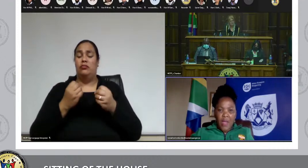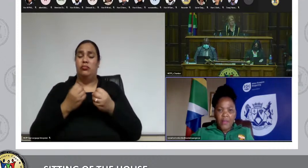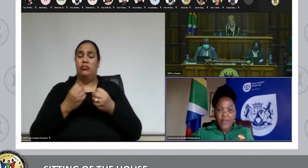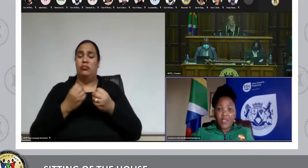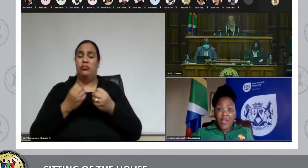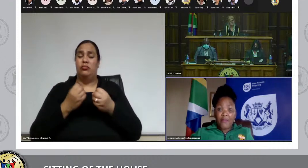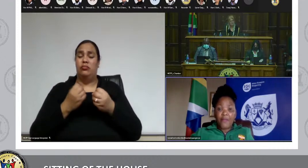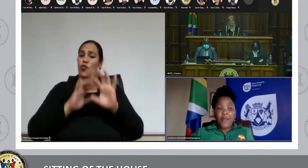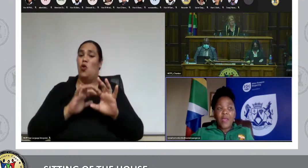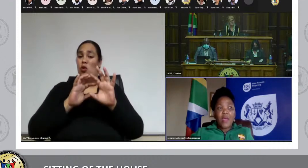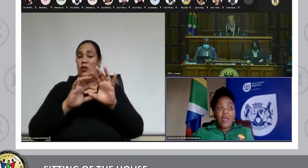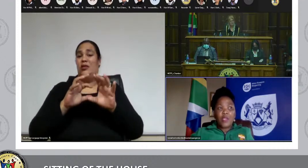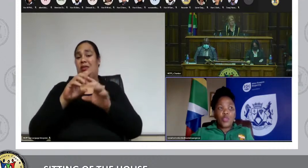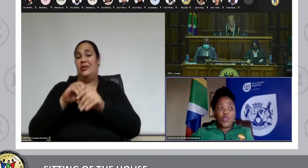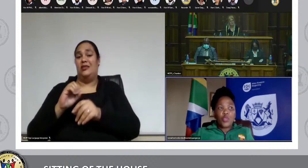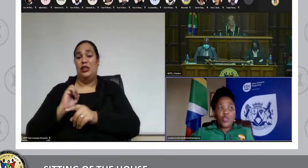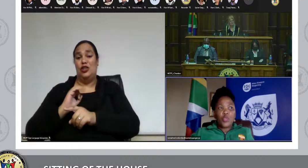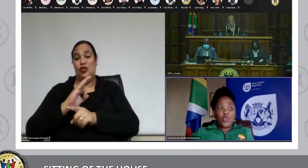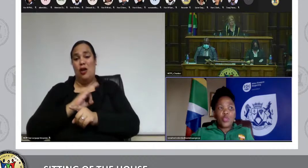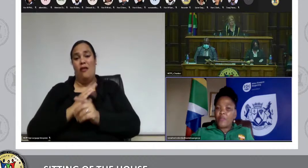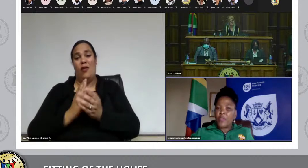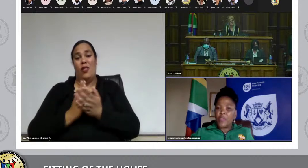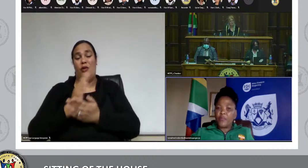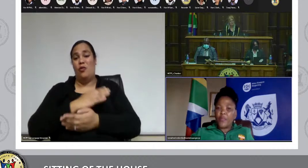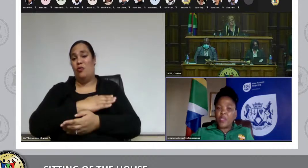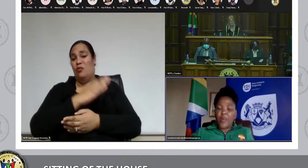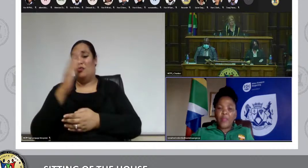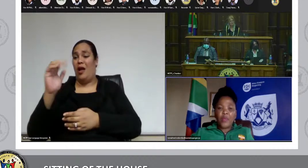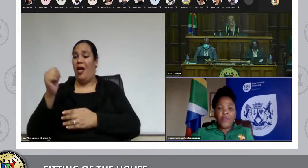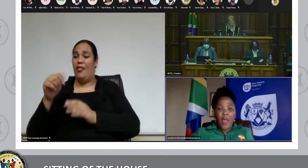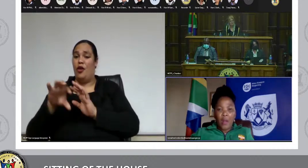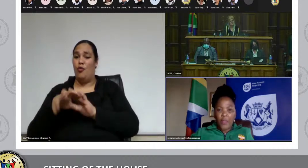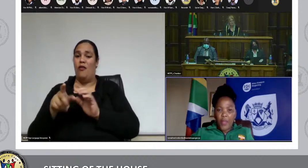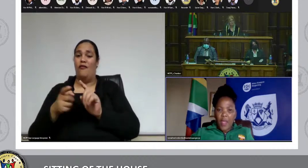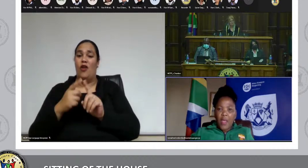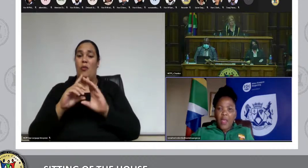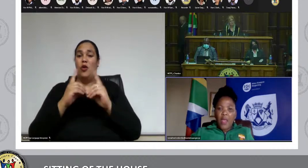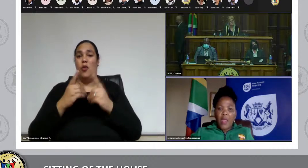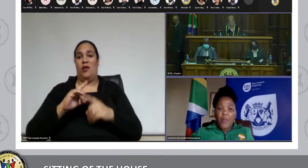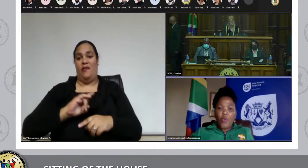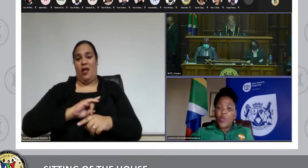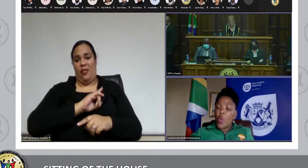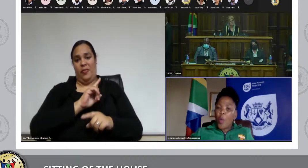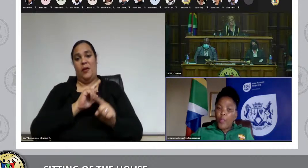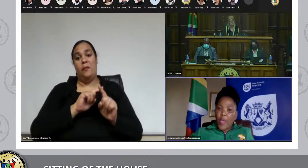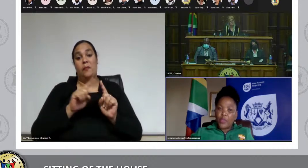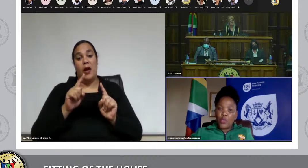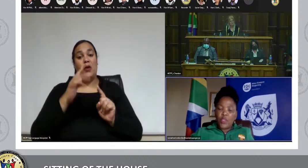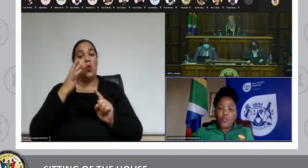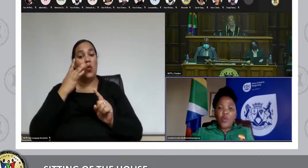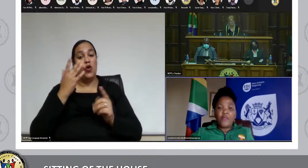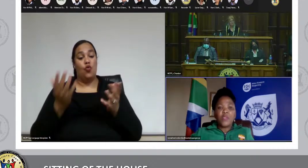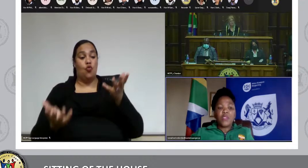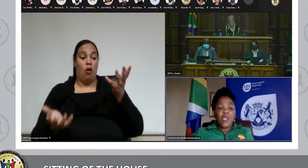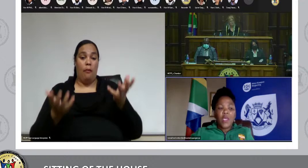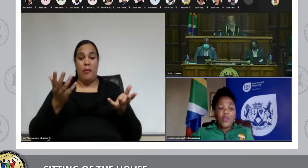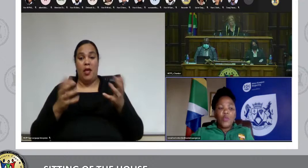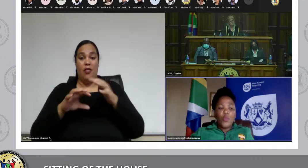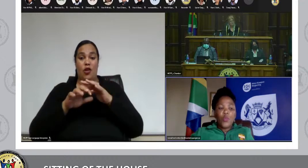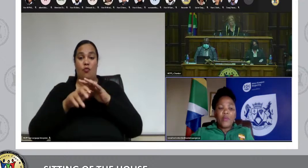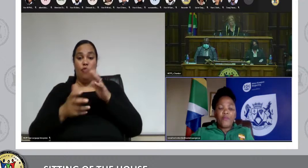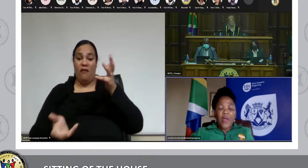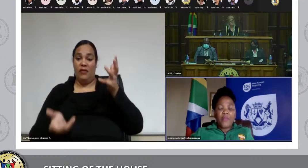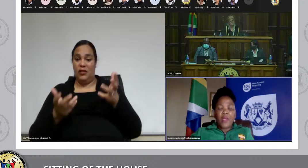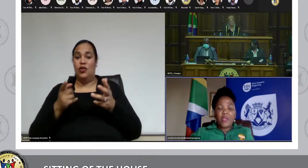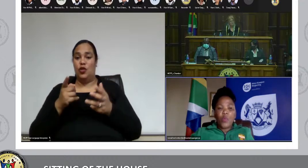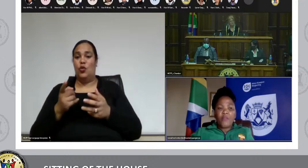protests among the staff throughout other provinces from the Department of Health. When you compare to the province,